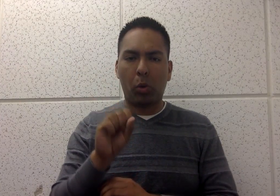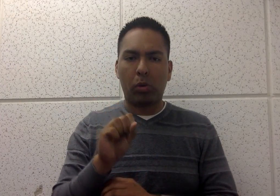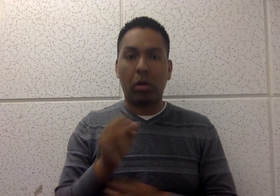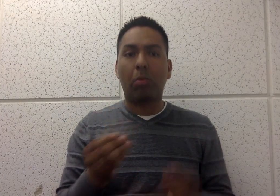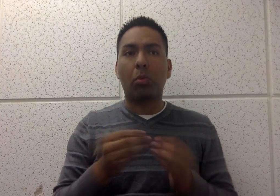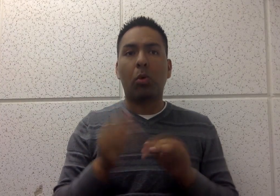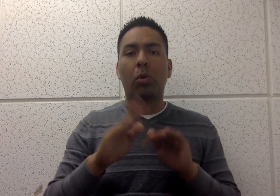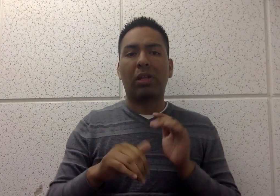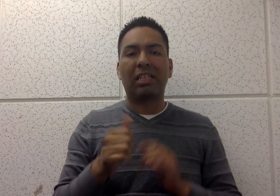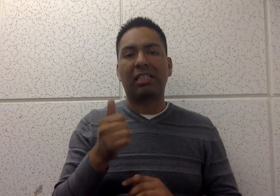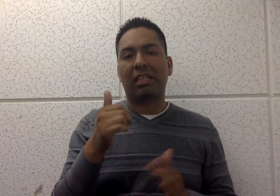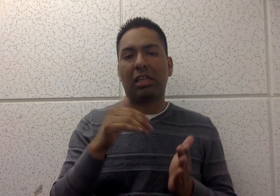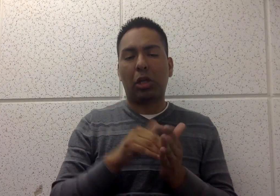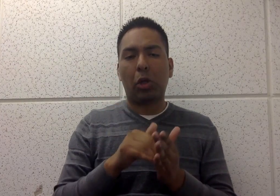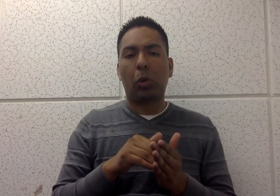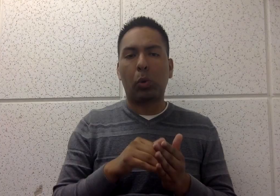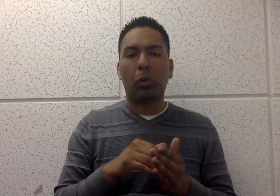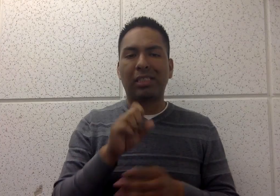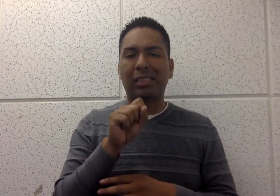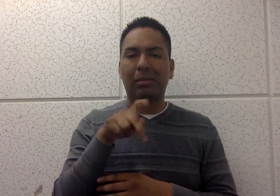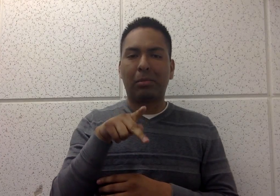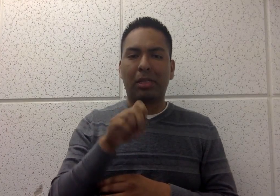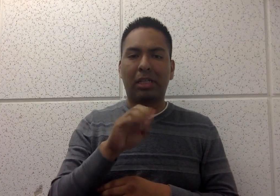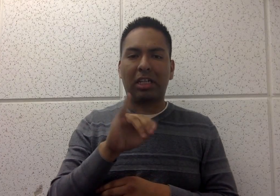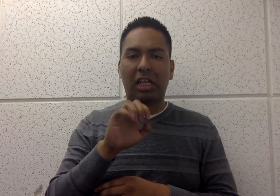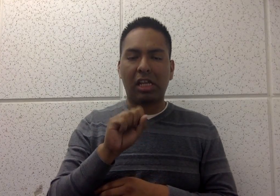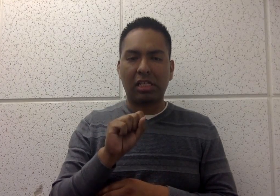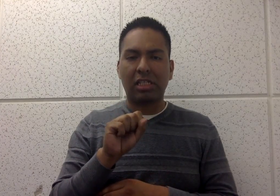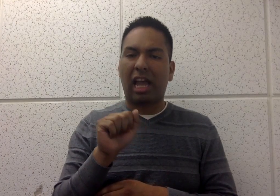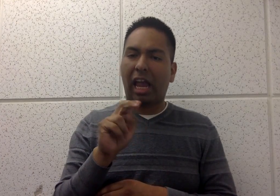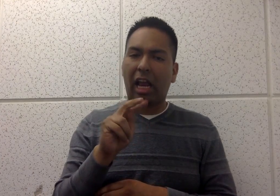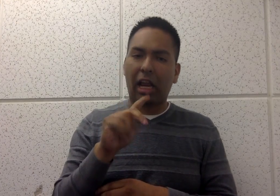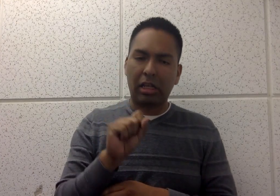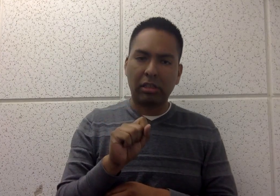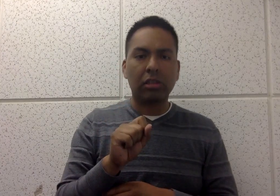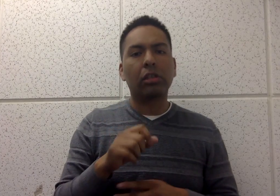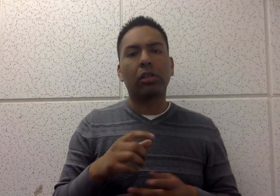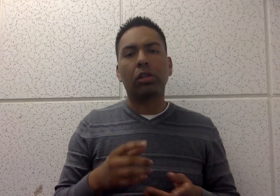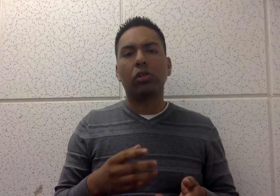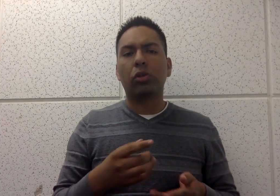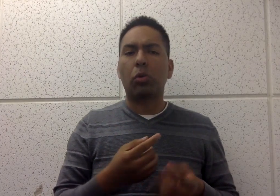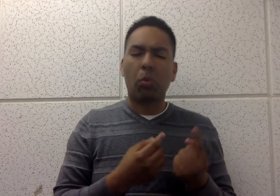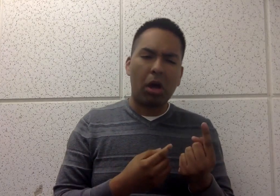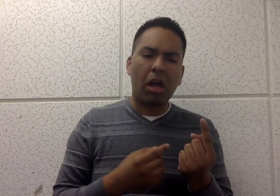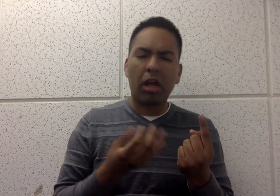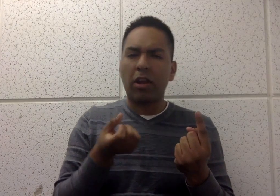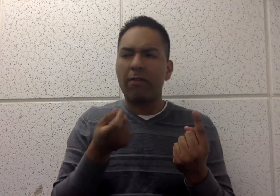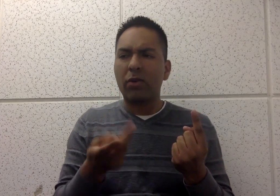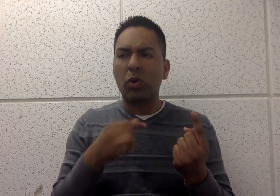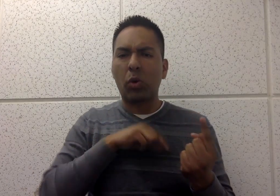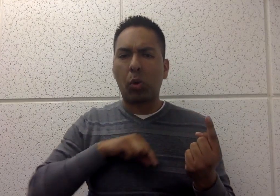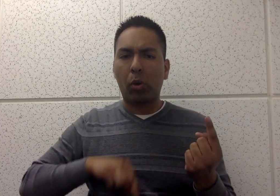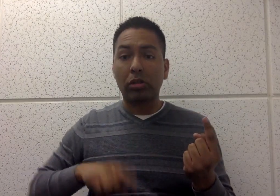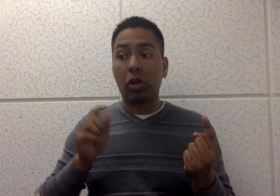They all live in colonies consisting of one or a few queens, and then all the ants you see walking around are sterile female